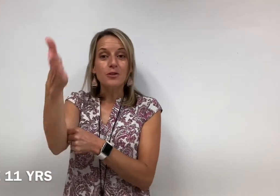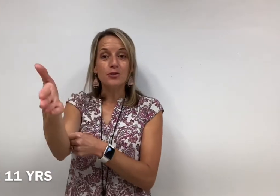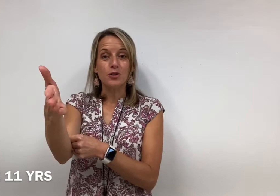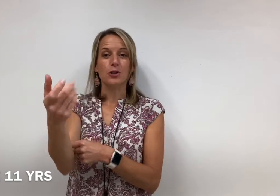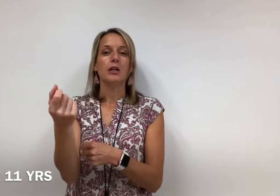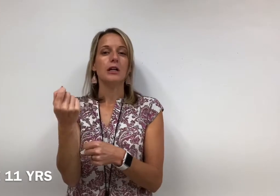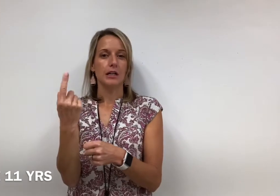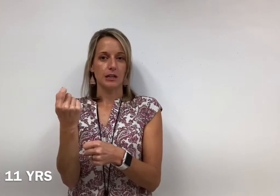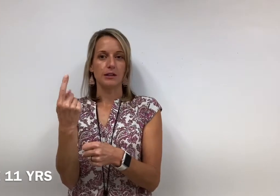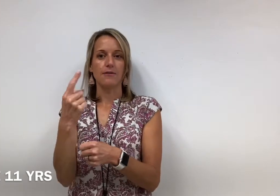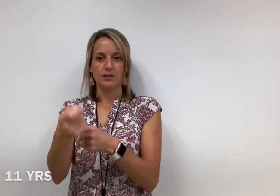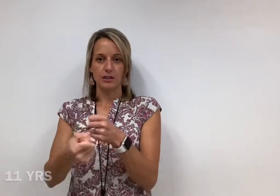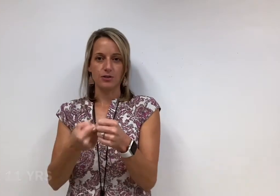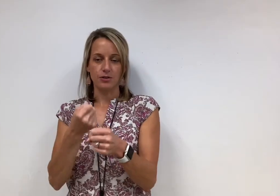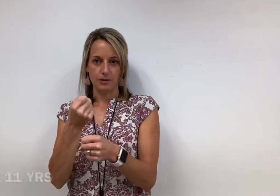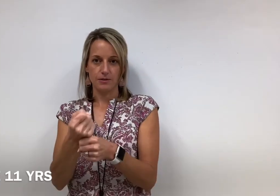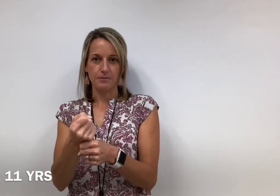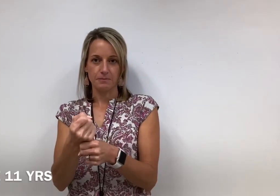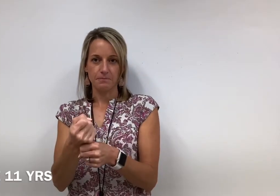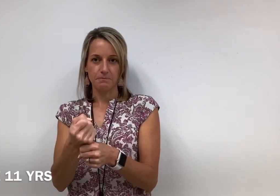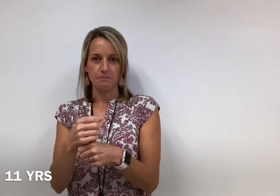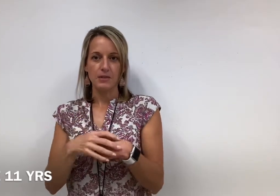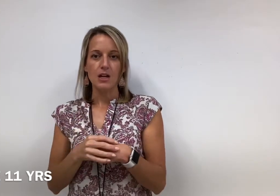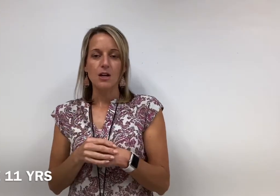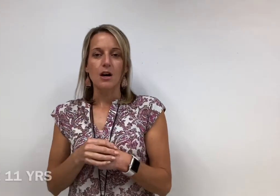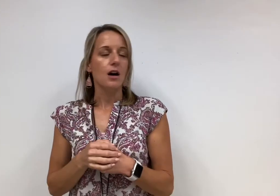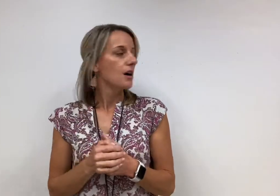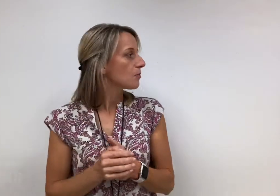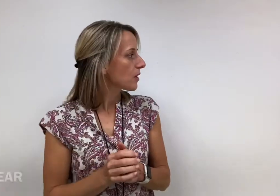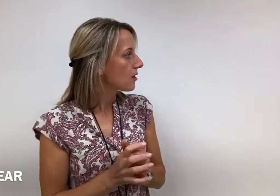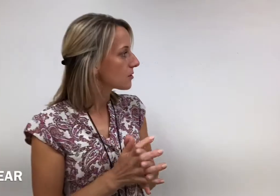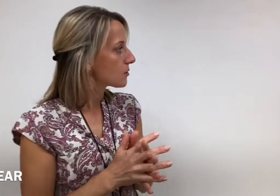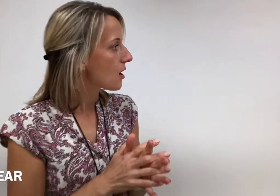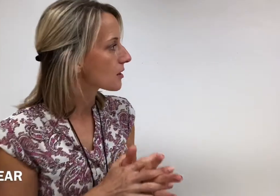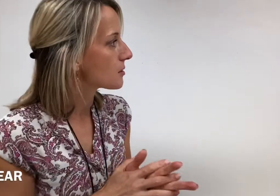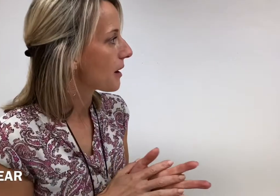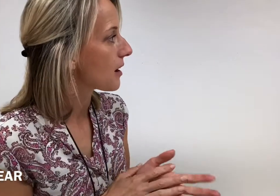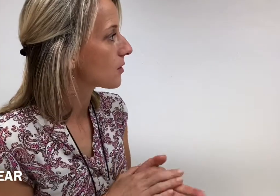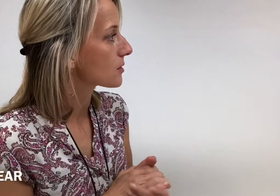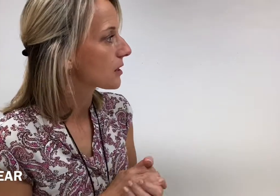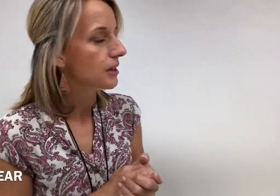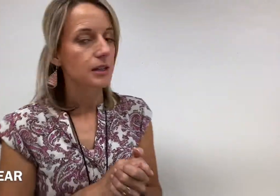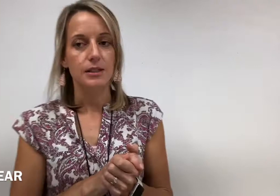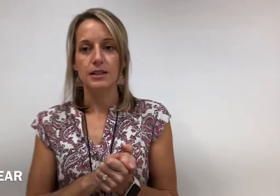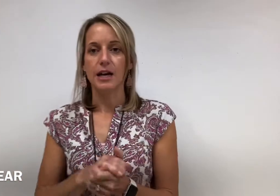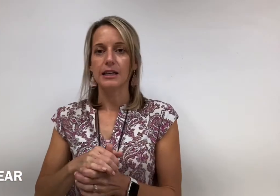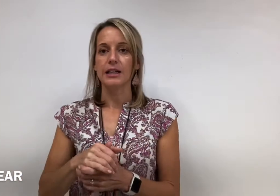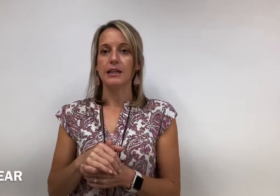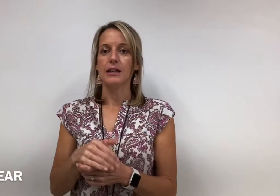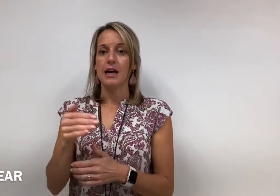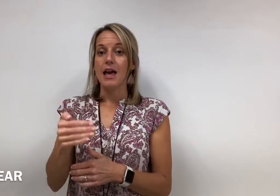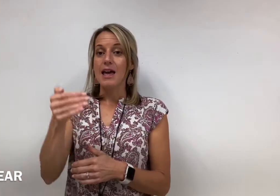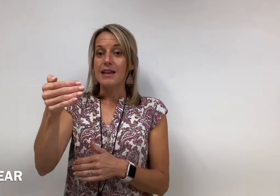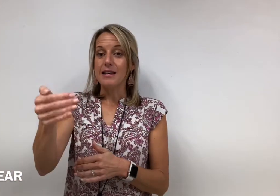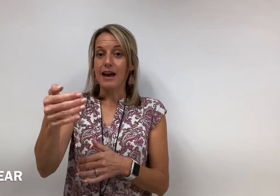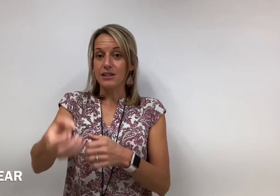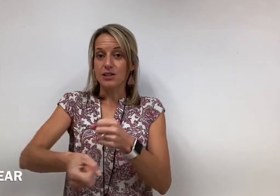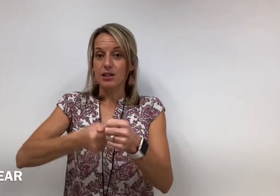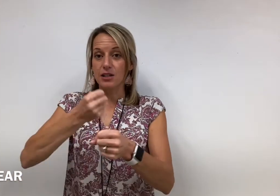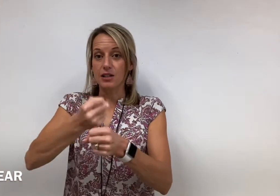future in 11 years. We also talked about signing next year